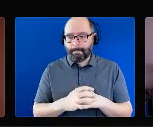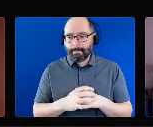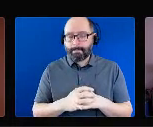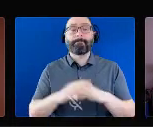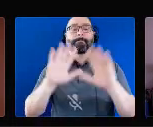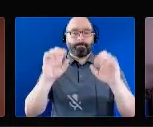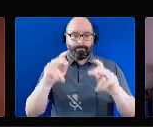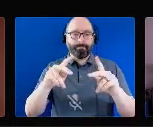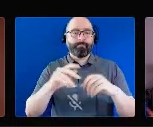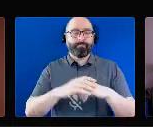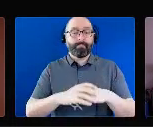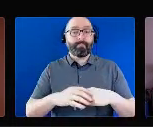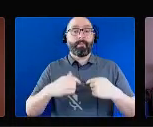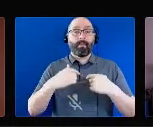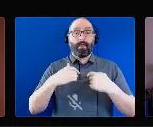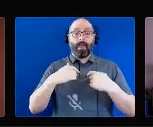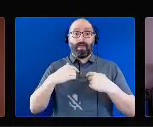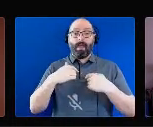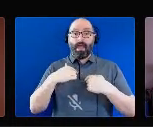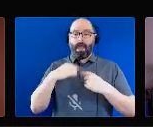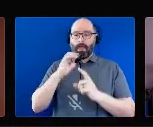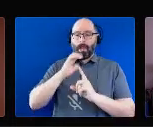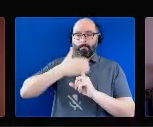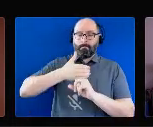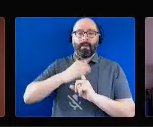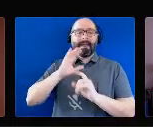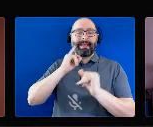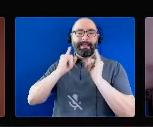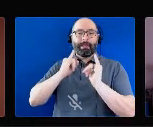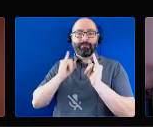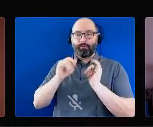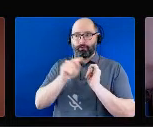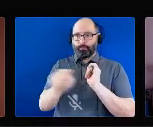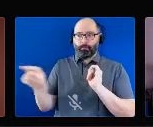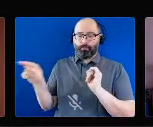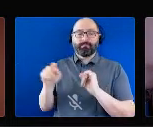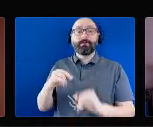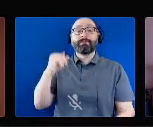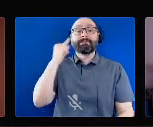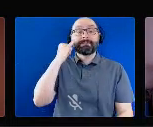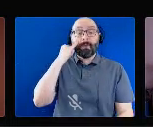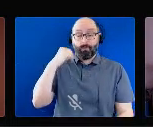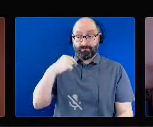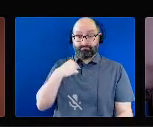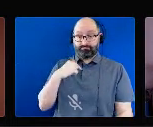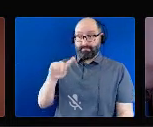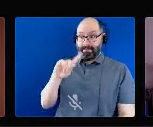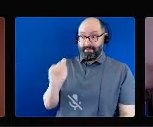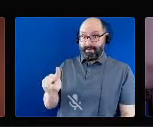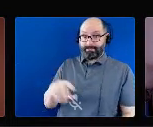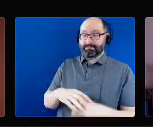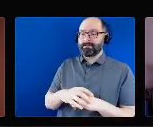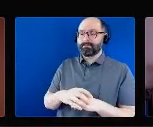Okay, so I'm going to pretend like I'm interviewing all of you. And so what would you do if your interviewer asked you,